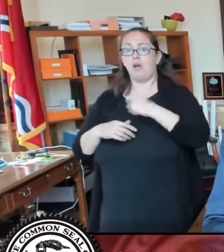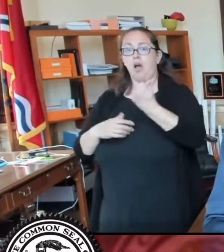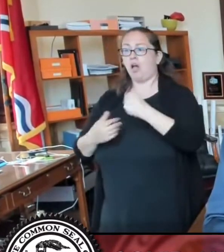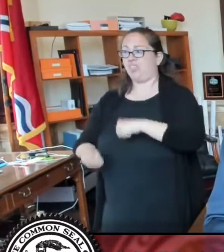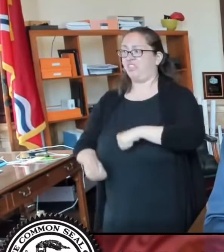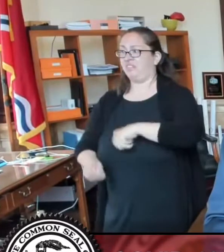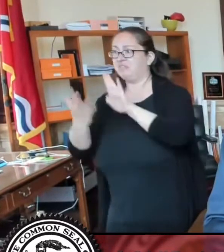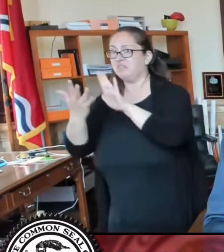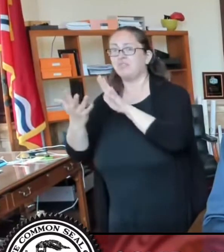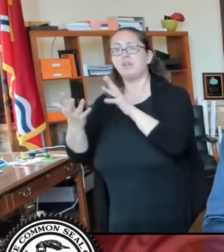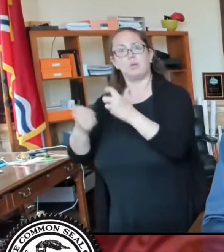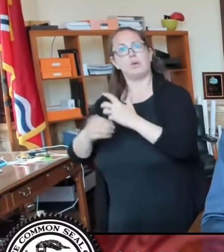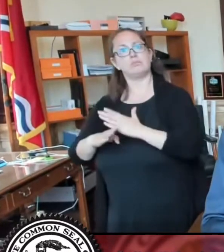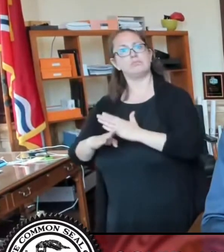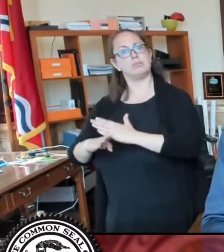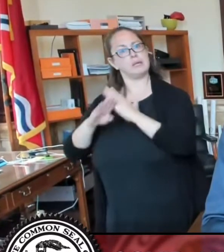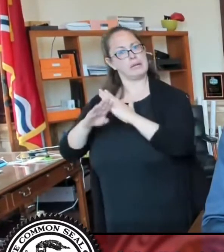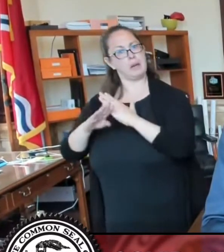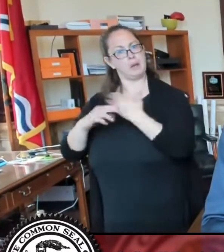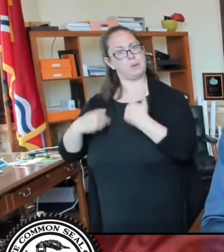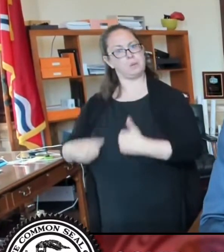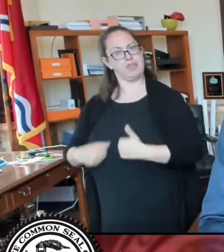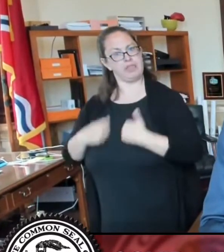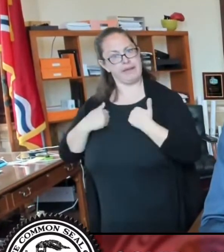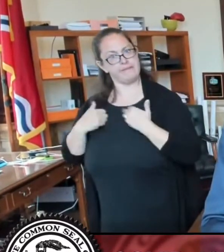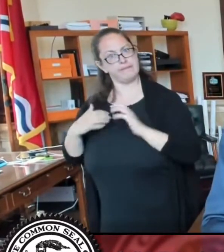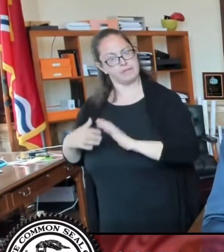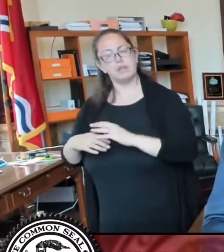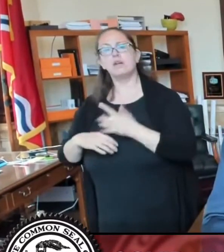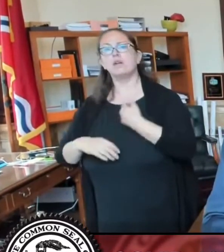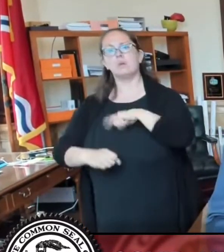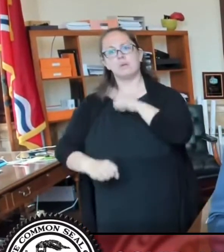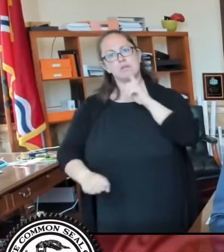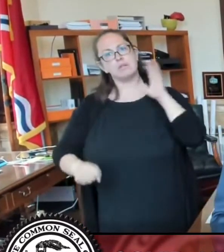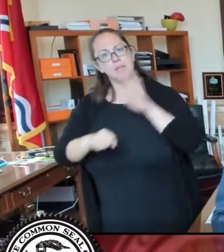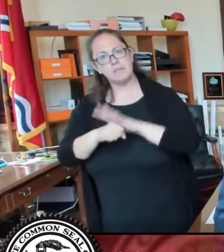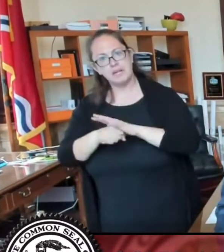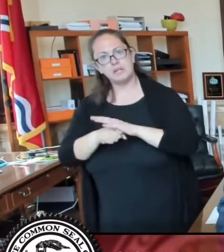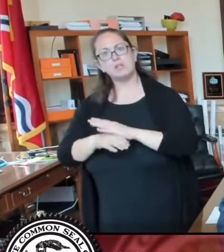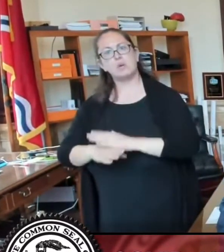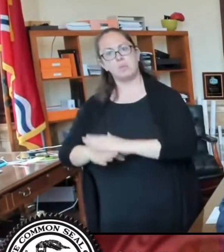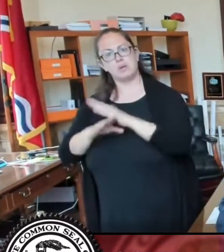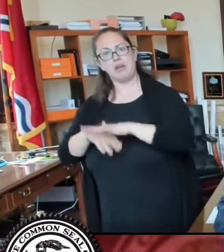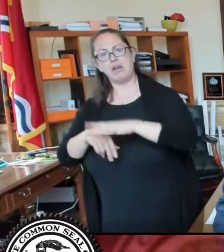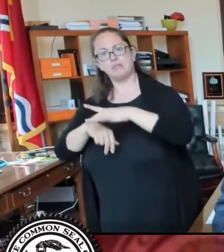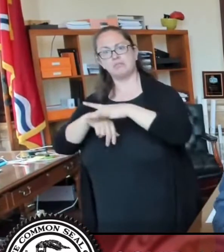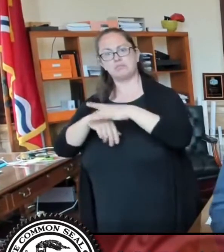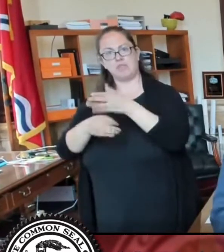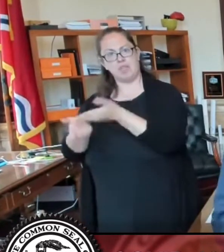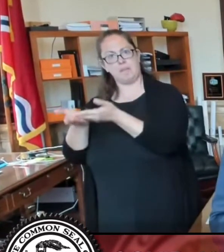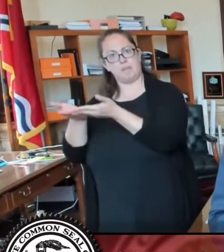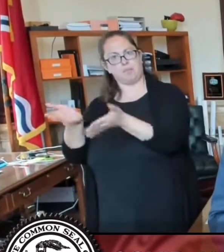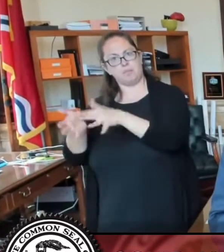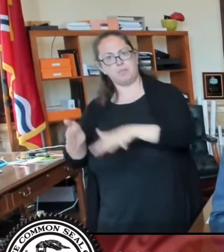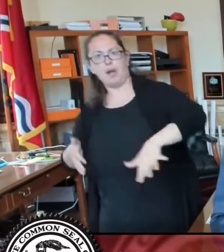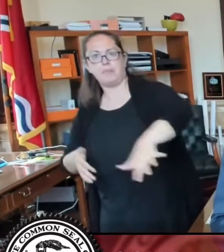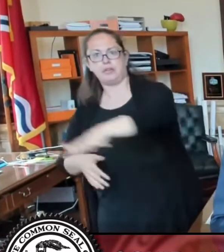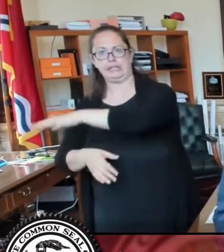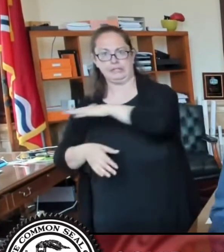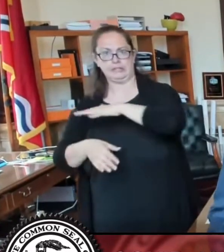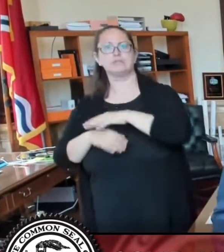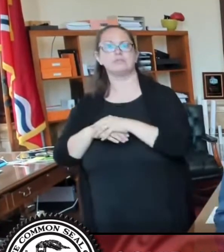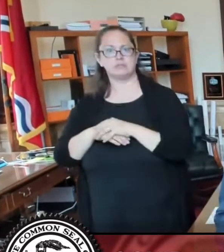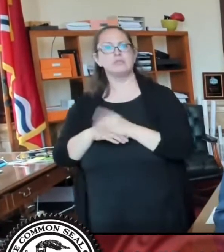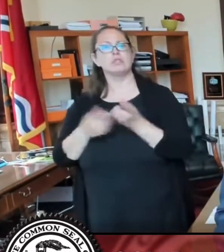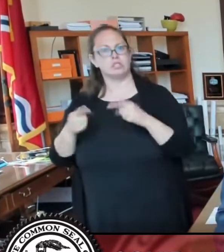confrontation. We are committed to protecting property during the protests. And I can